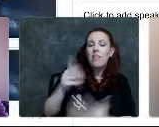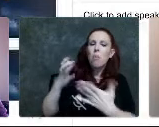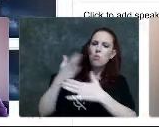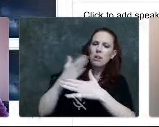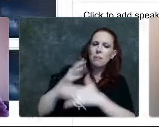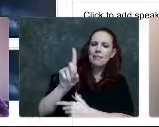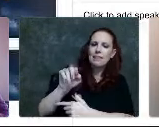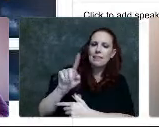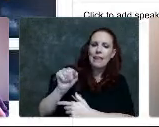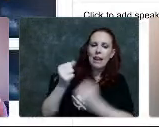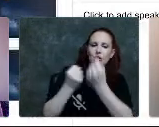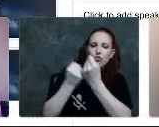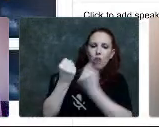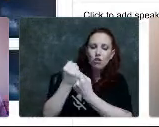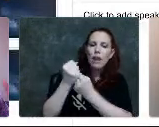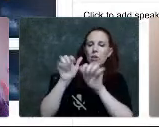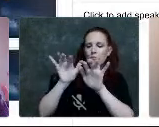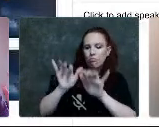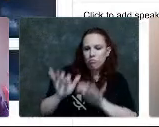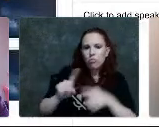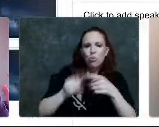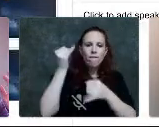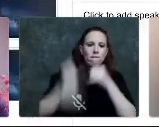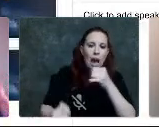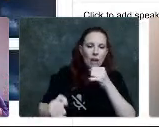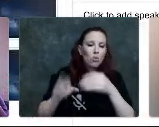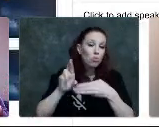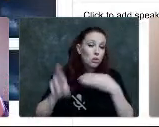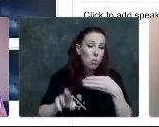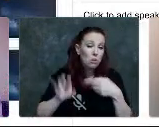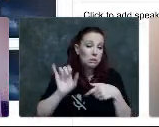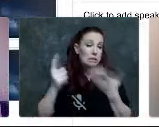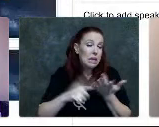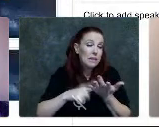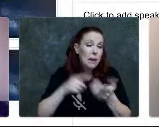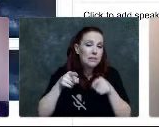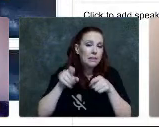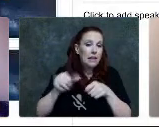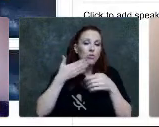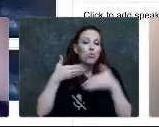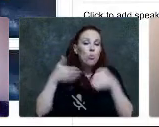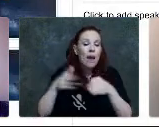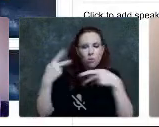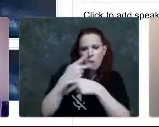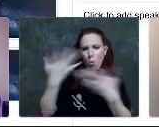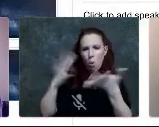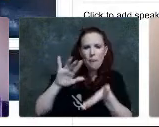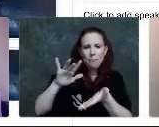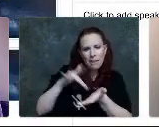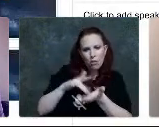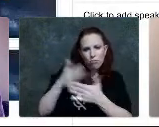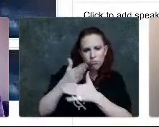what you return or the final result. And so sometimes working backwards is a nice way to figure out like what that middle thing should be. That wasn't an example, but there